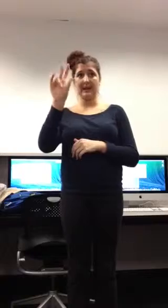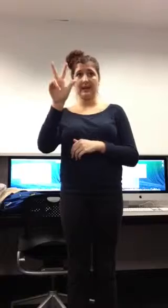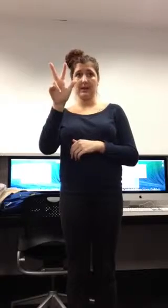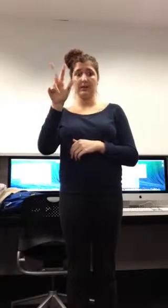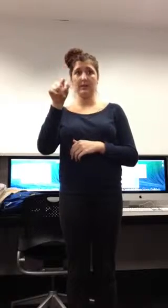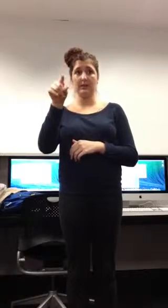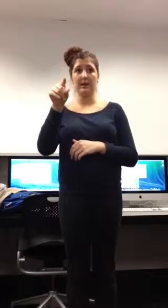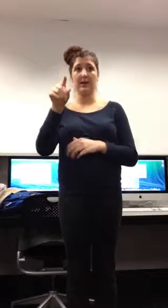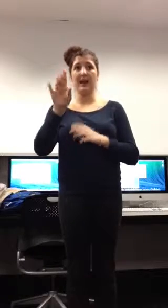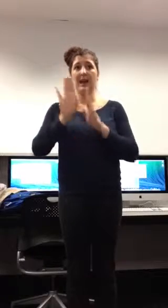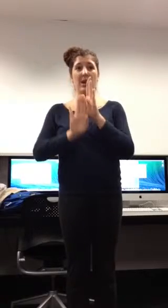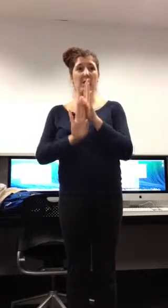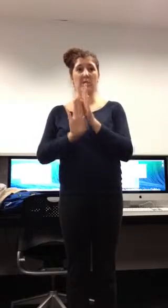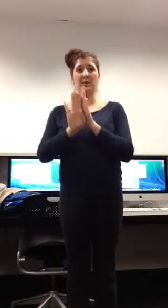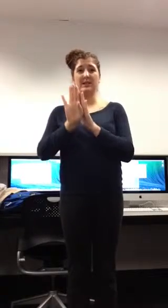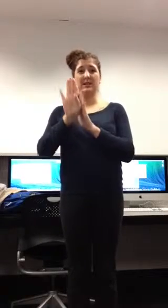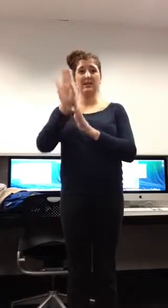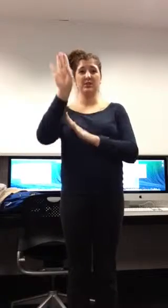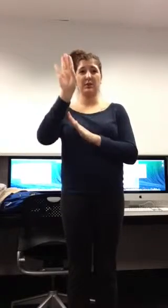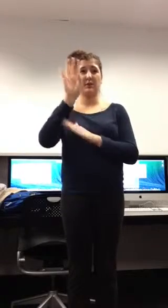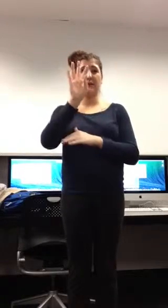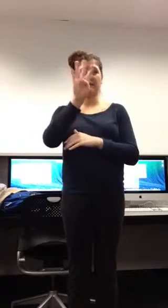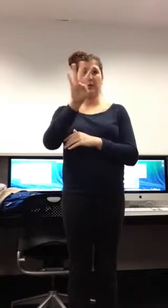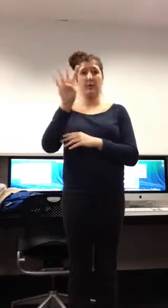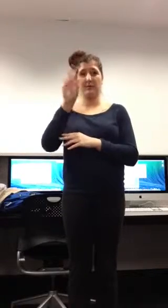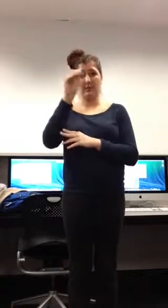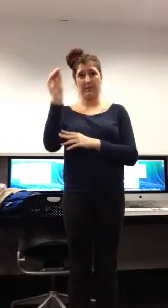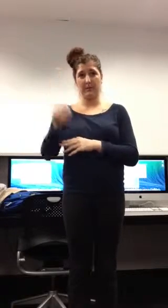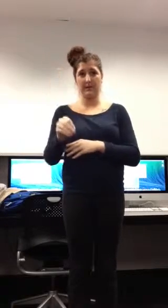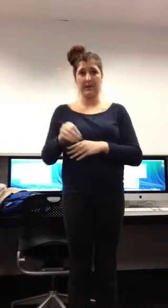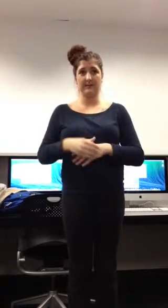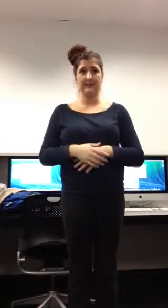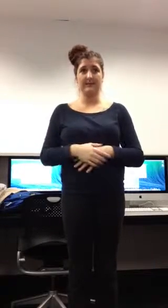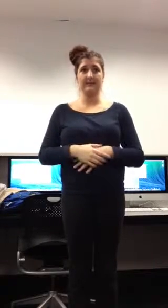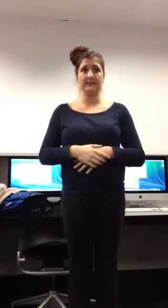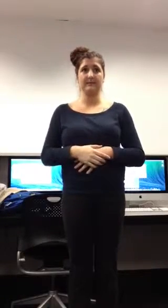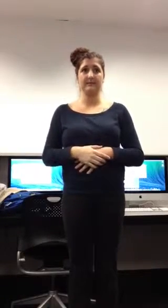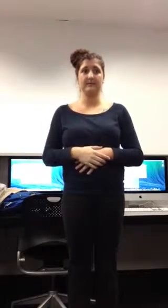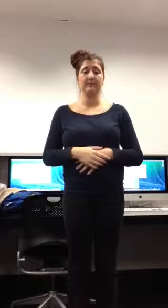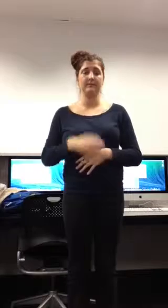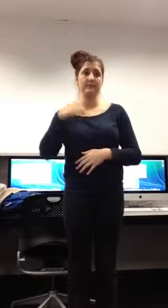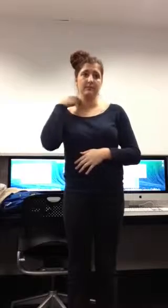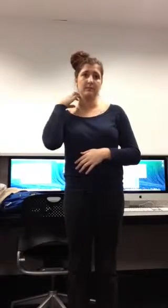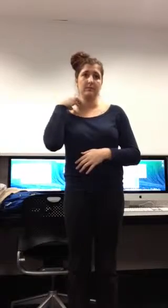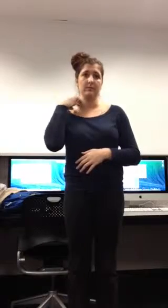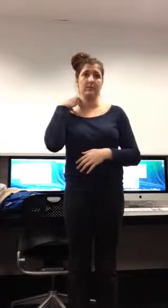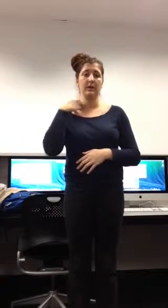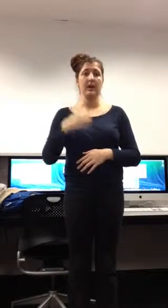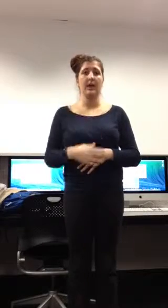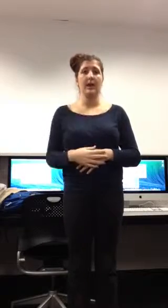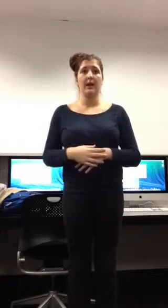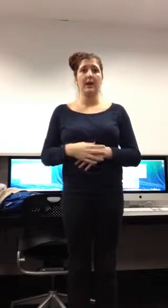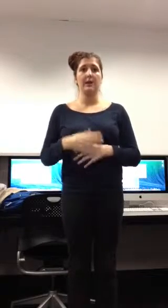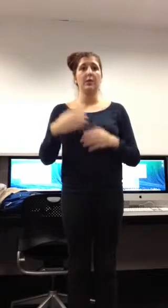it skyrocketed up 44%. There were new power sources developed during this time